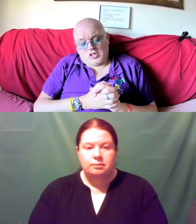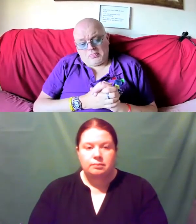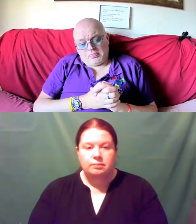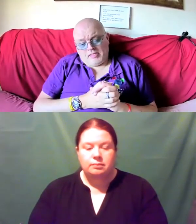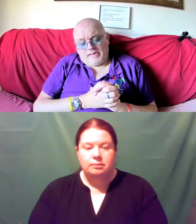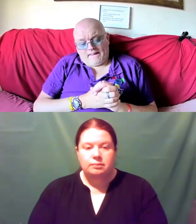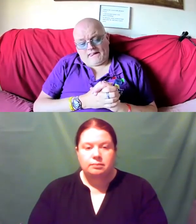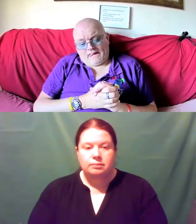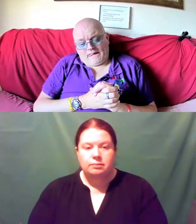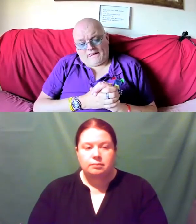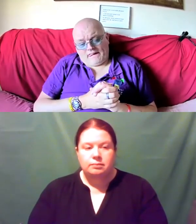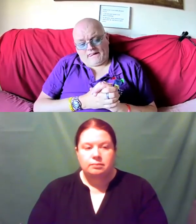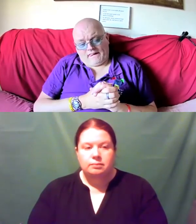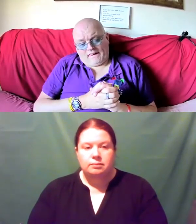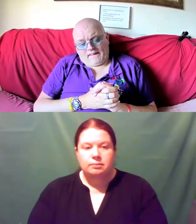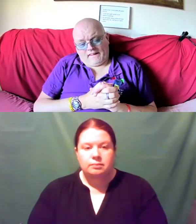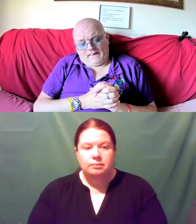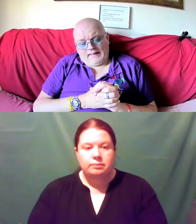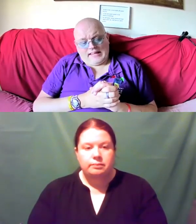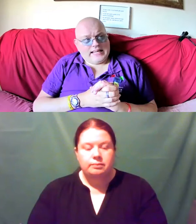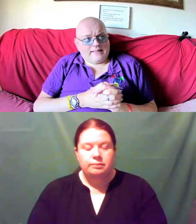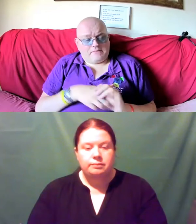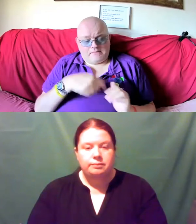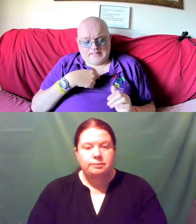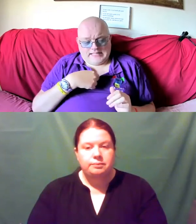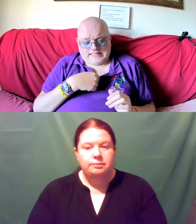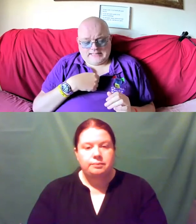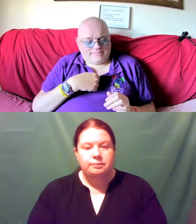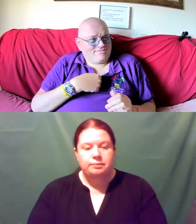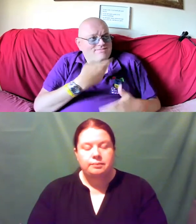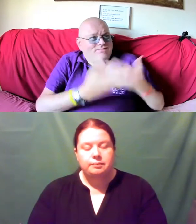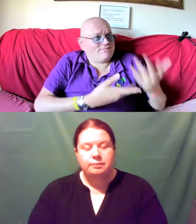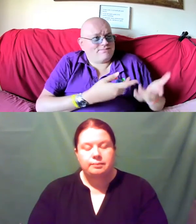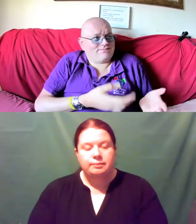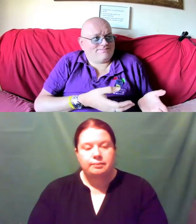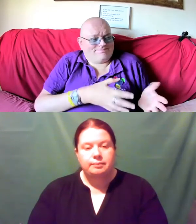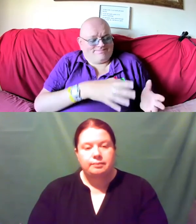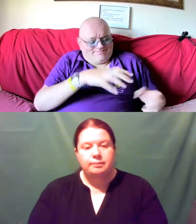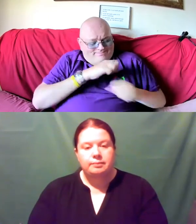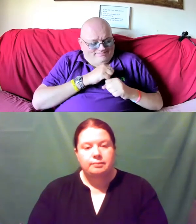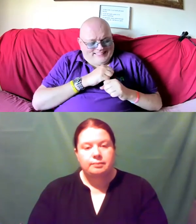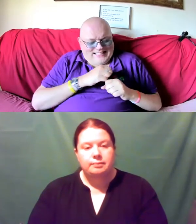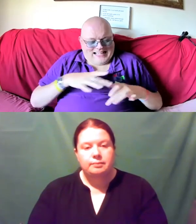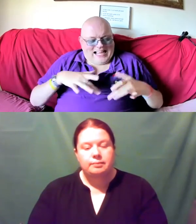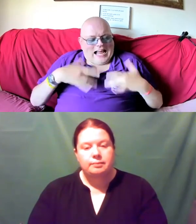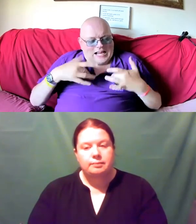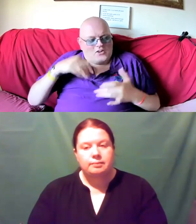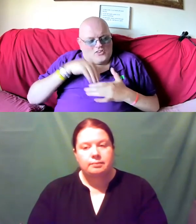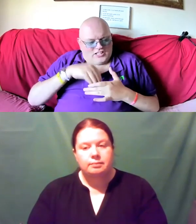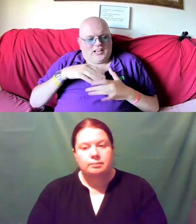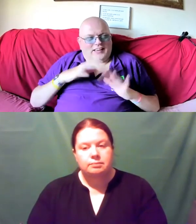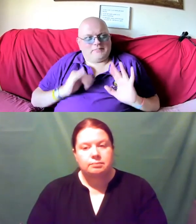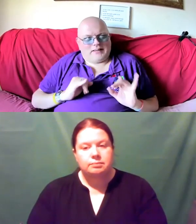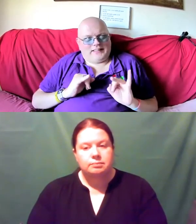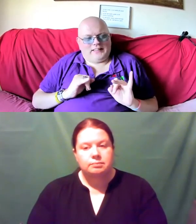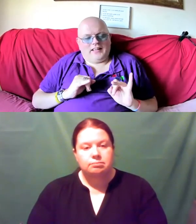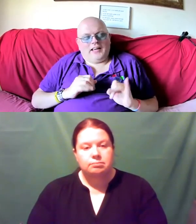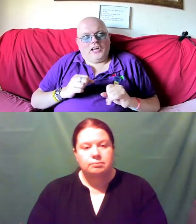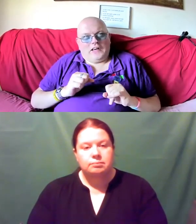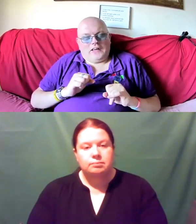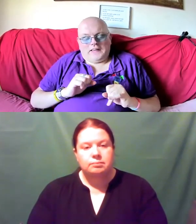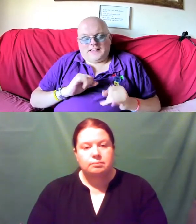I really notice the lack of that if I don't have it. Yeah. Sometimes I resist it, you know, so in